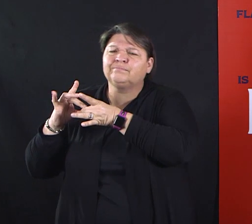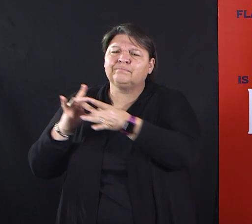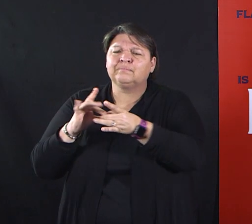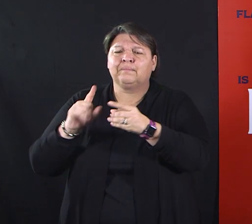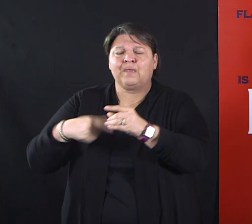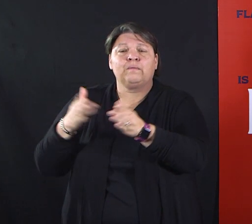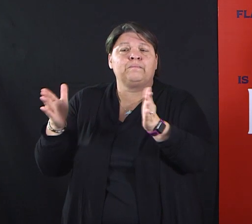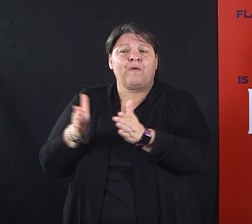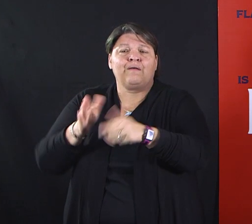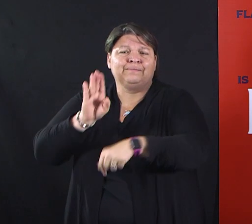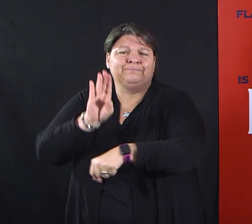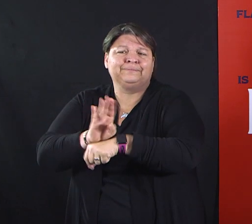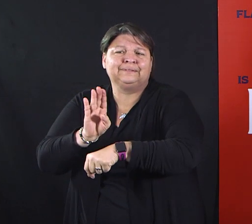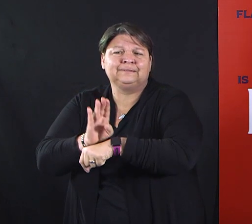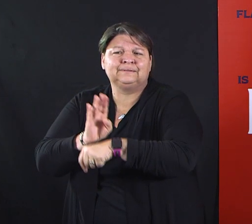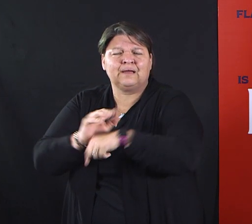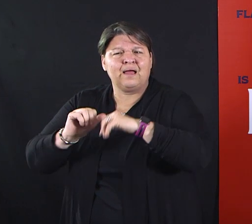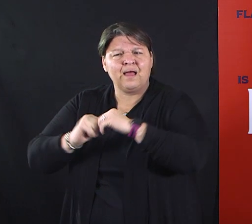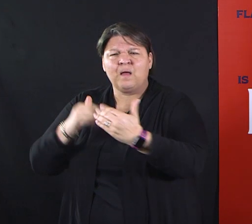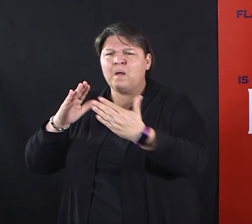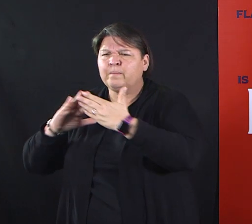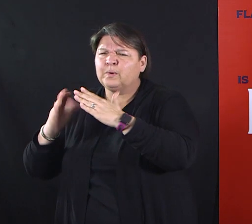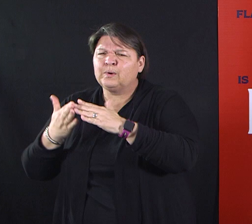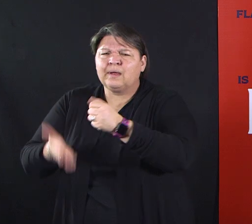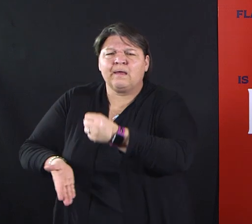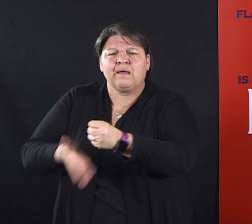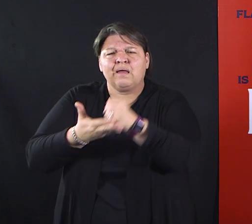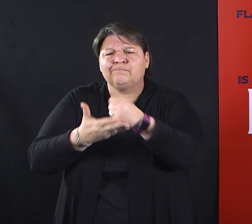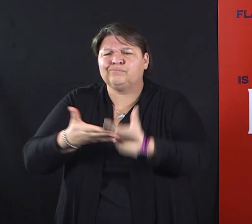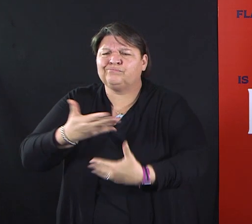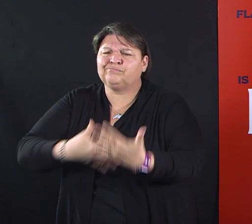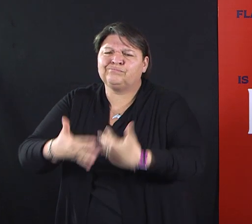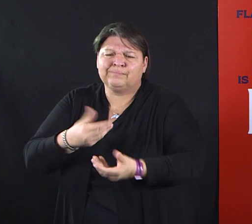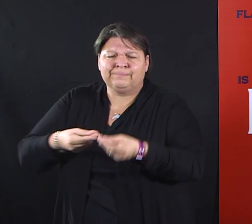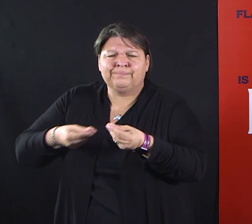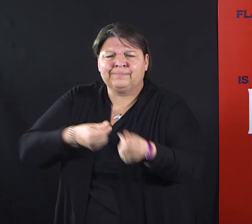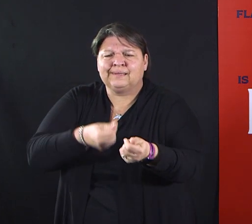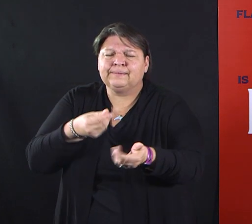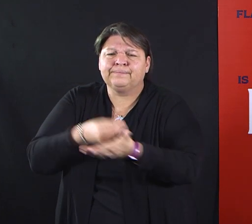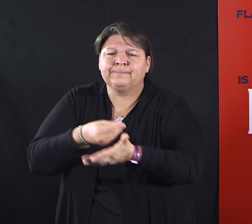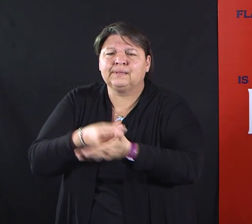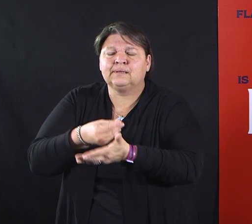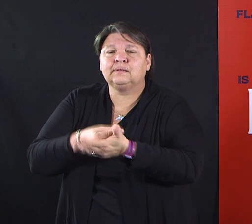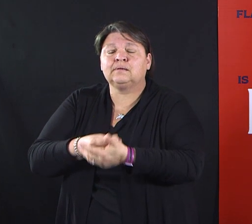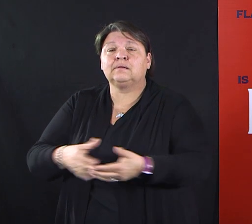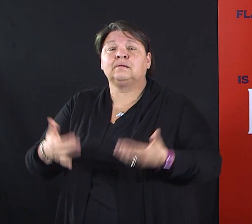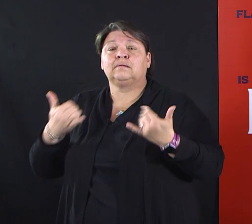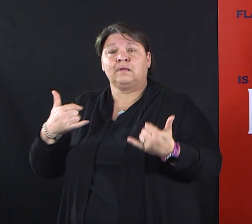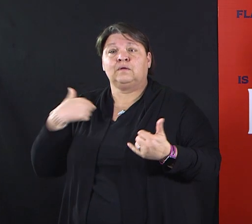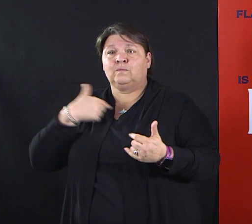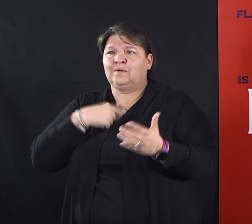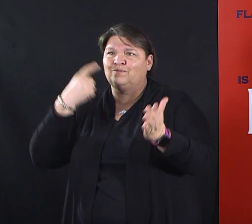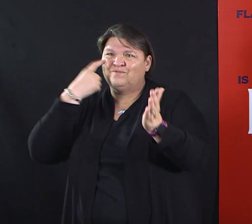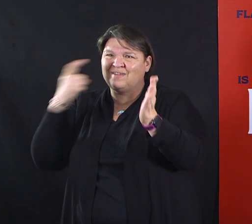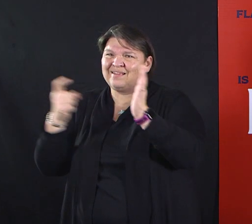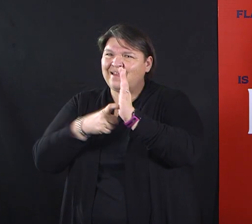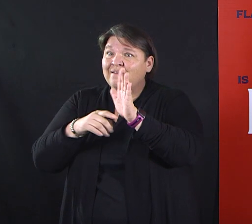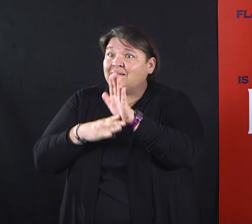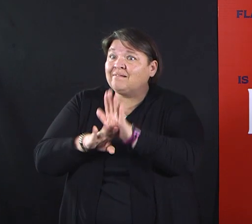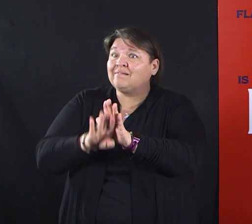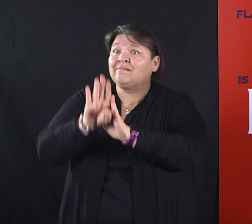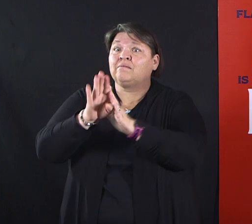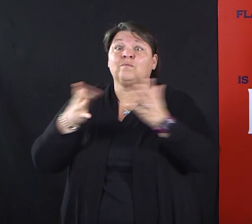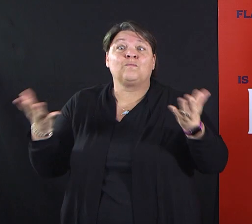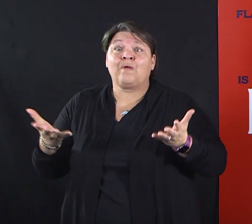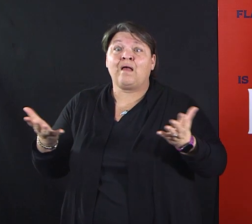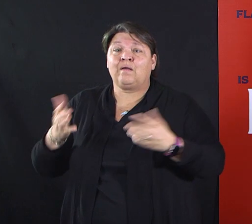Recovery Committee and their efforts. So in Fort Worth currently, we're starting to see a trend upwards. There's 114 current cases that we're